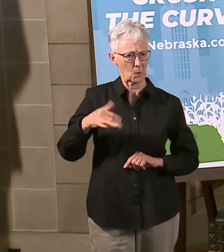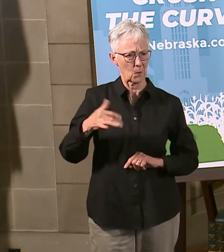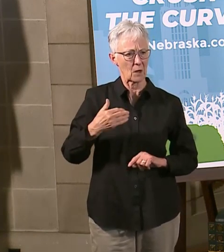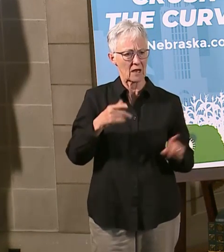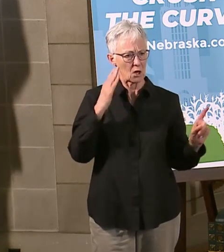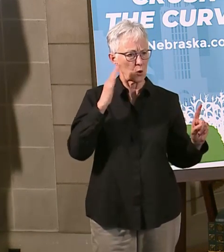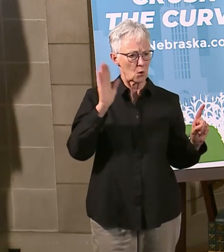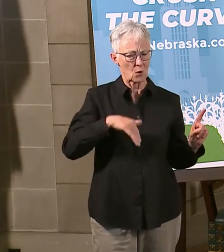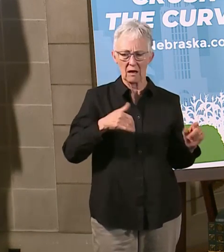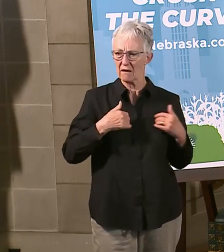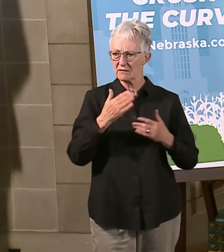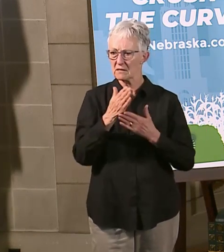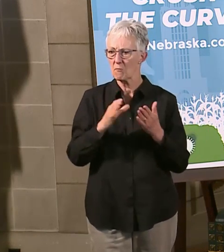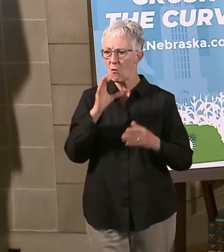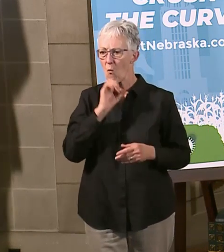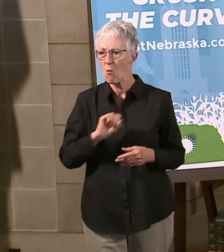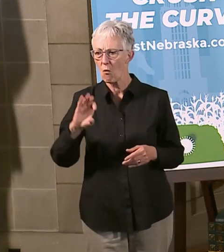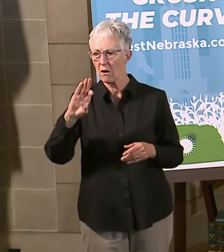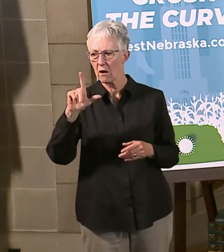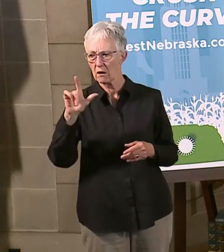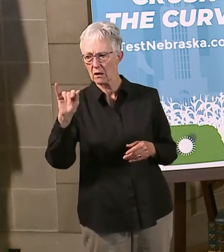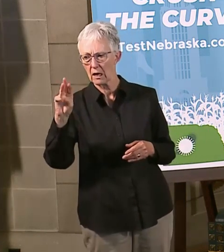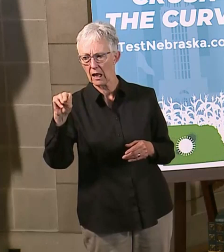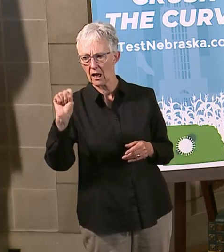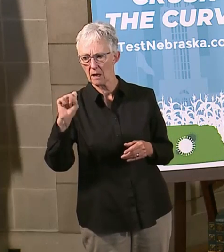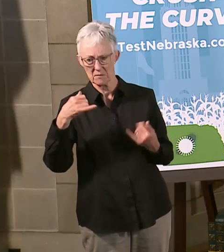older claims in there because of the mass. But